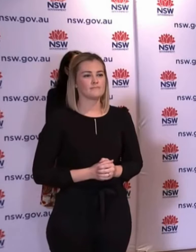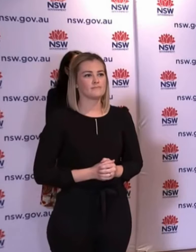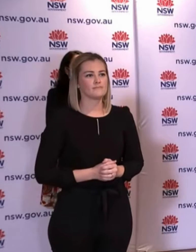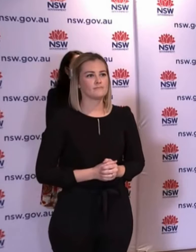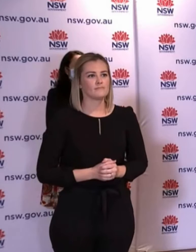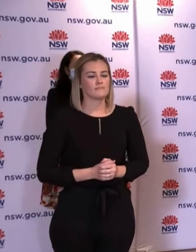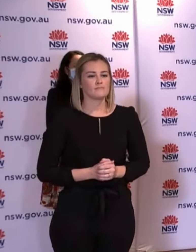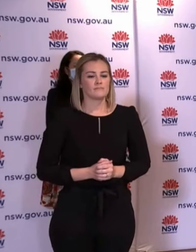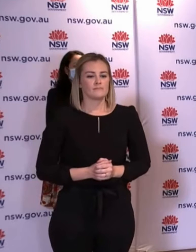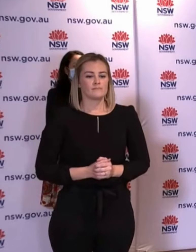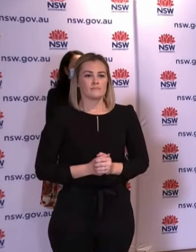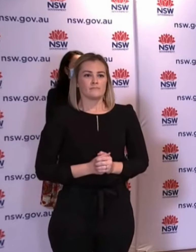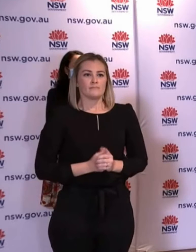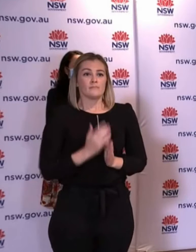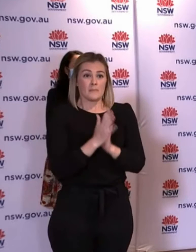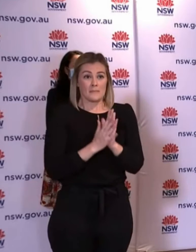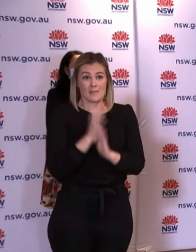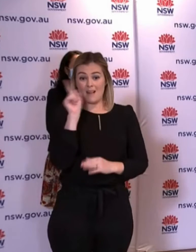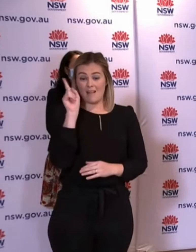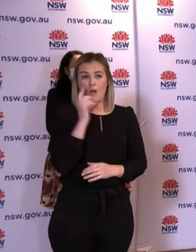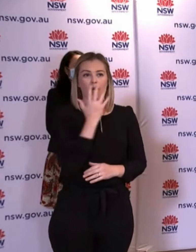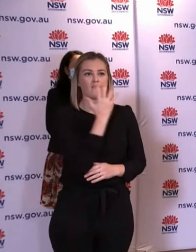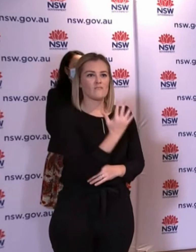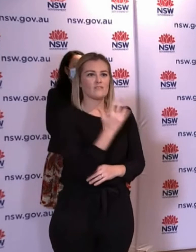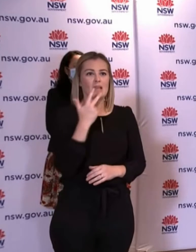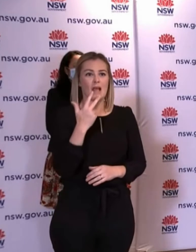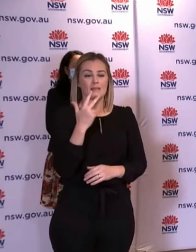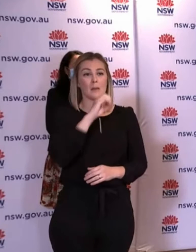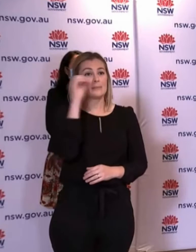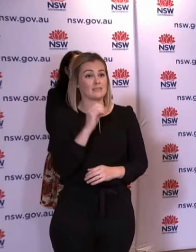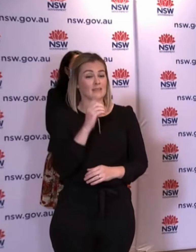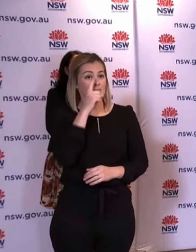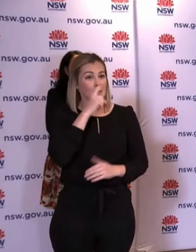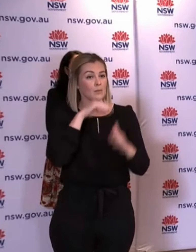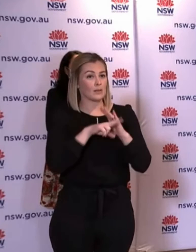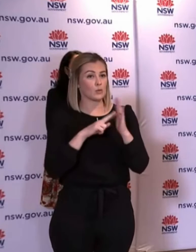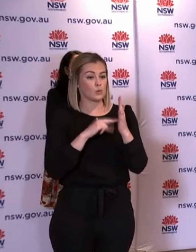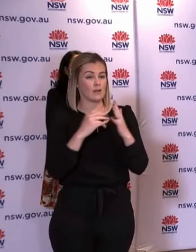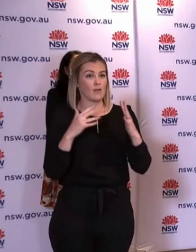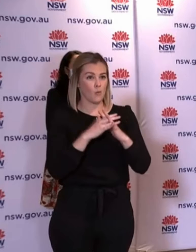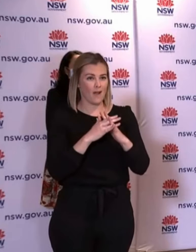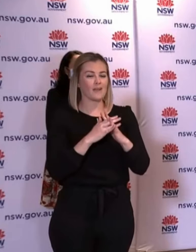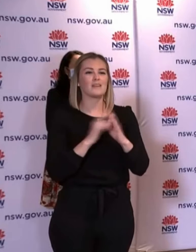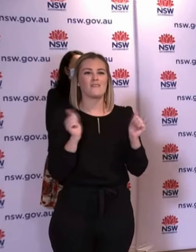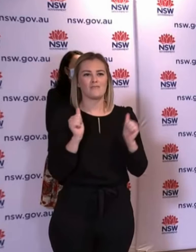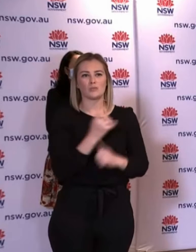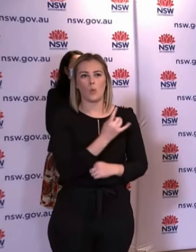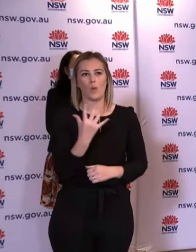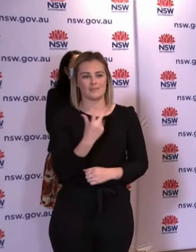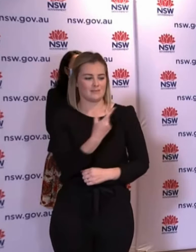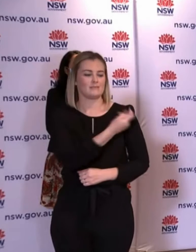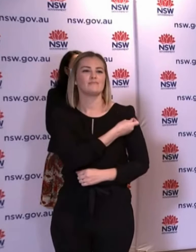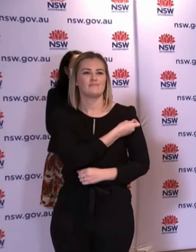That takes us to almost 58% of New South Wales residents have now had their first dose of a